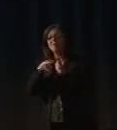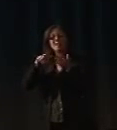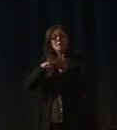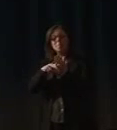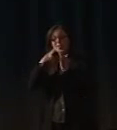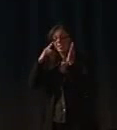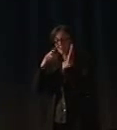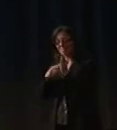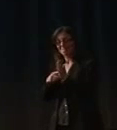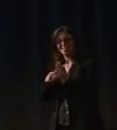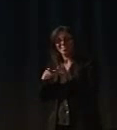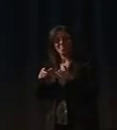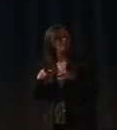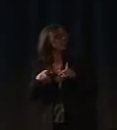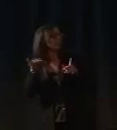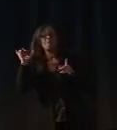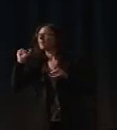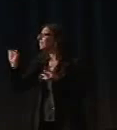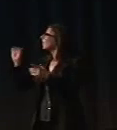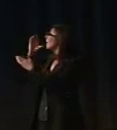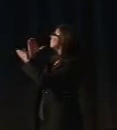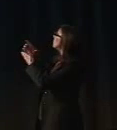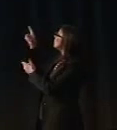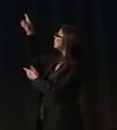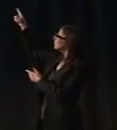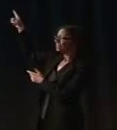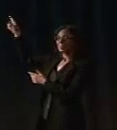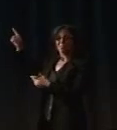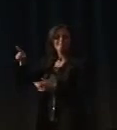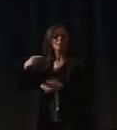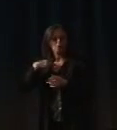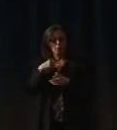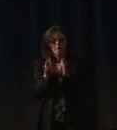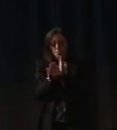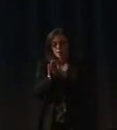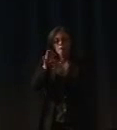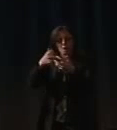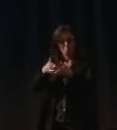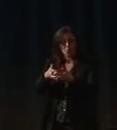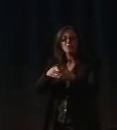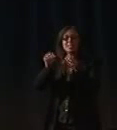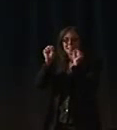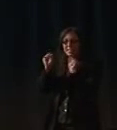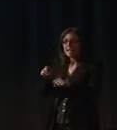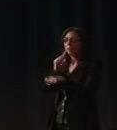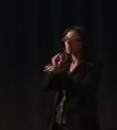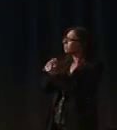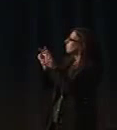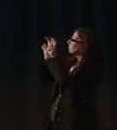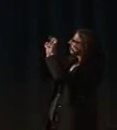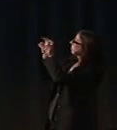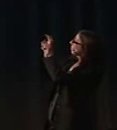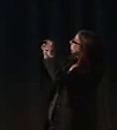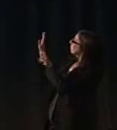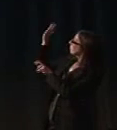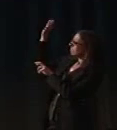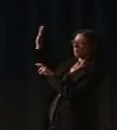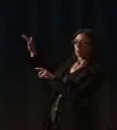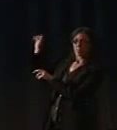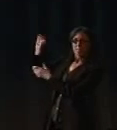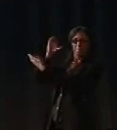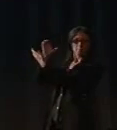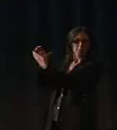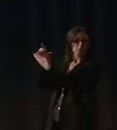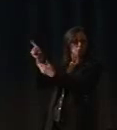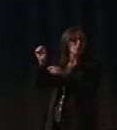one there, answer questions, simple one, what is there, who is there, what is the person